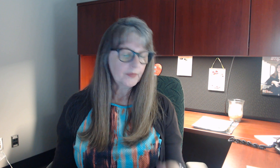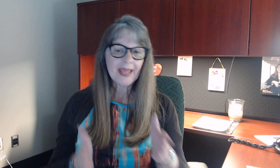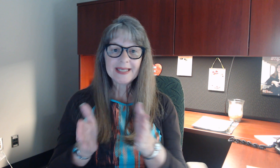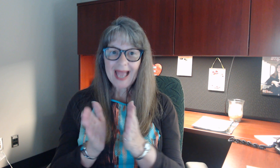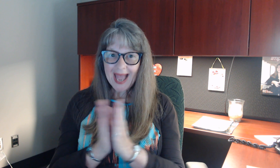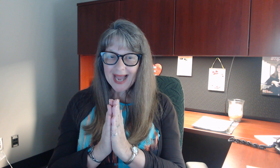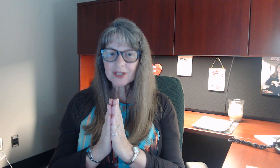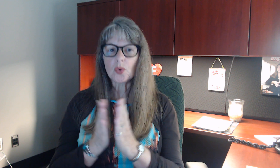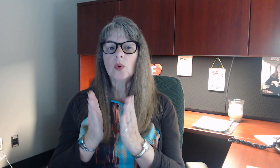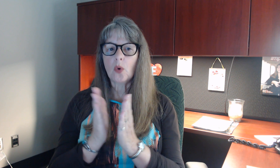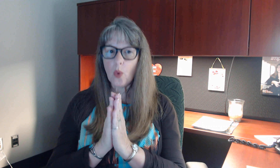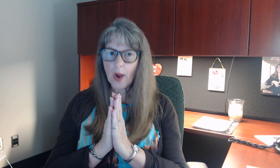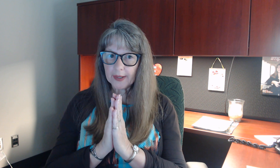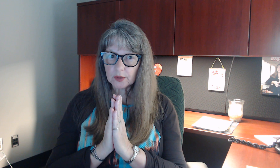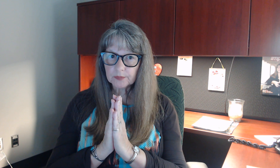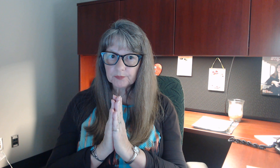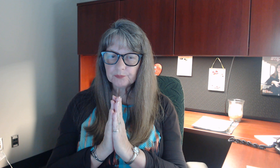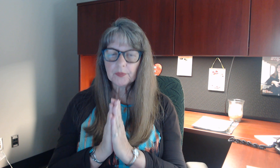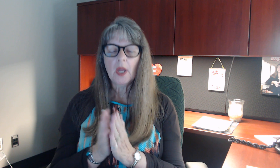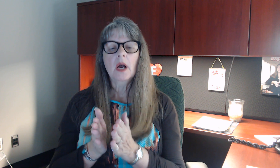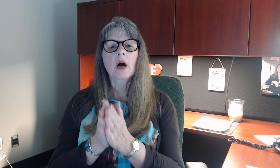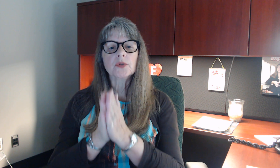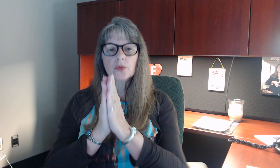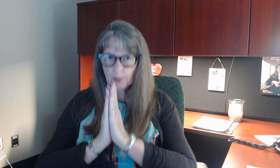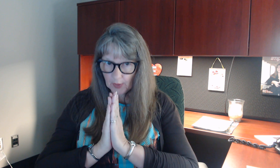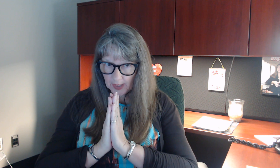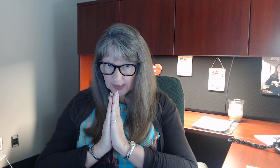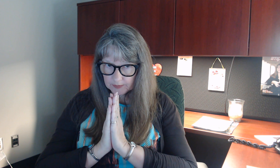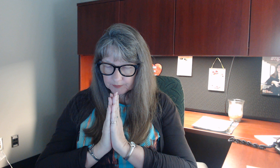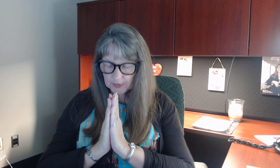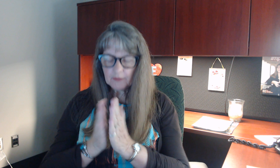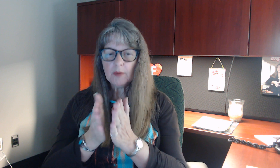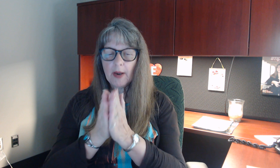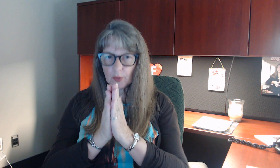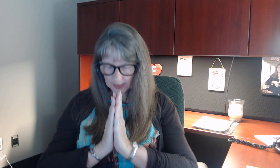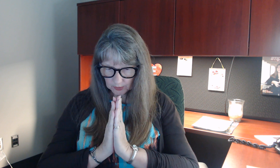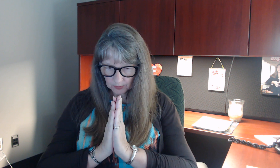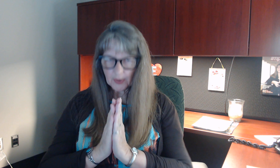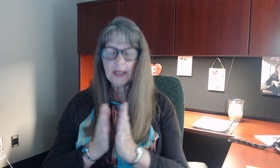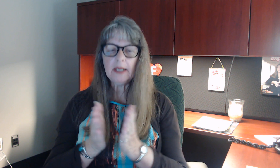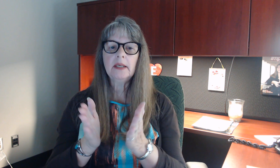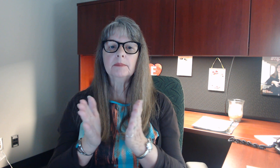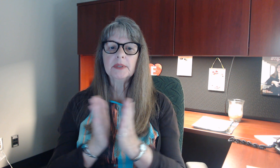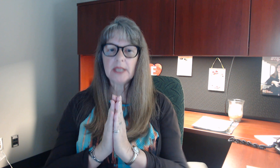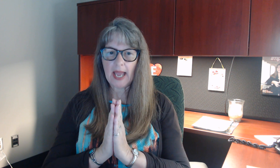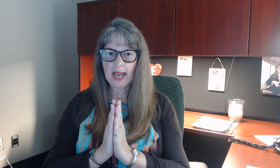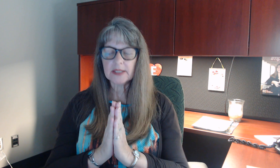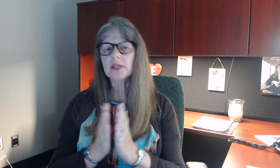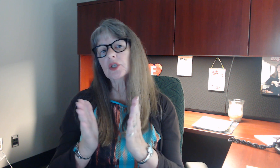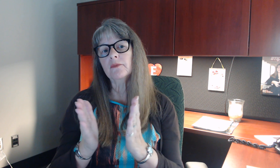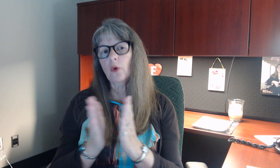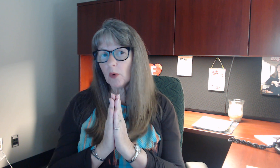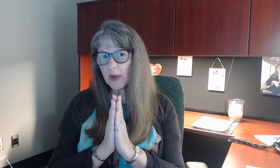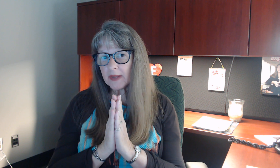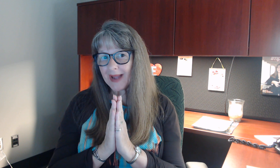To ask or inquire. Also to pray. If you bow your head, you're praying. But to ask. This is a formal way of